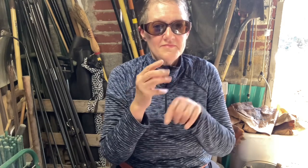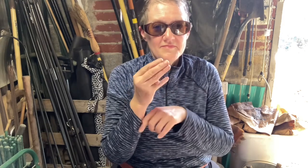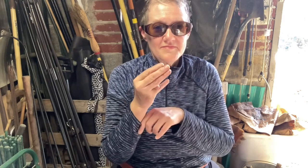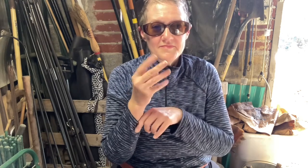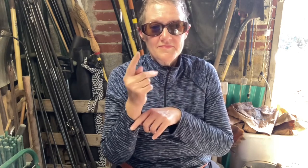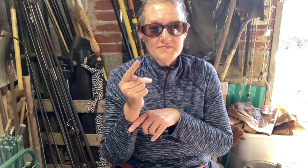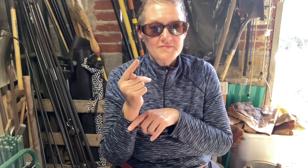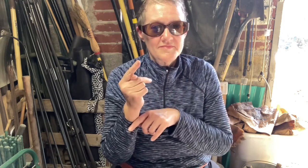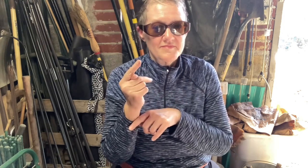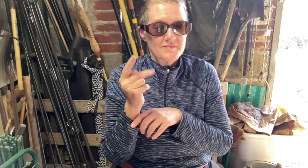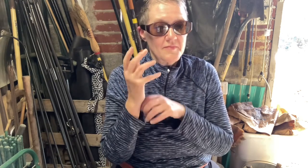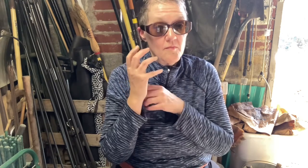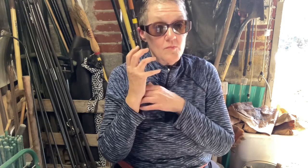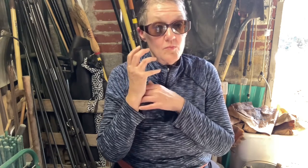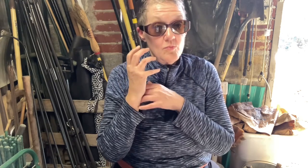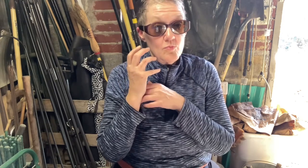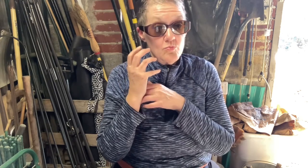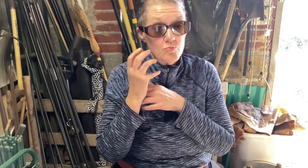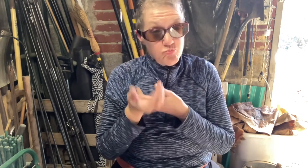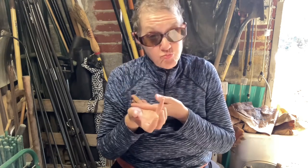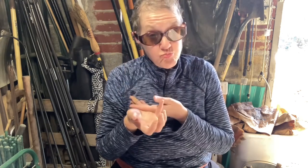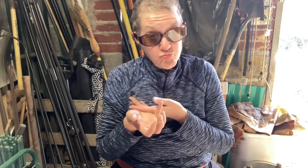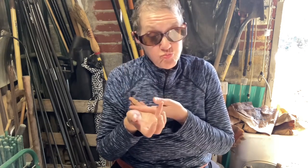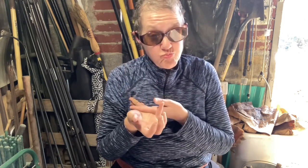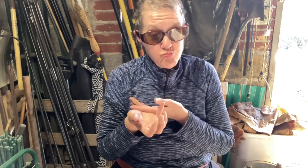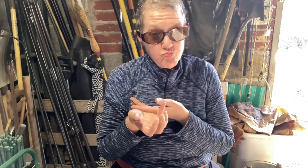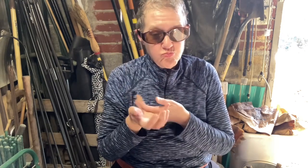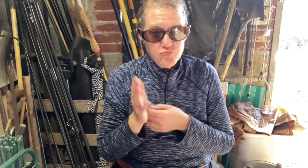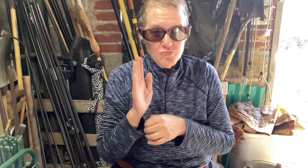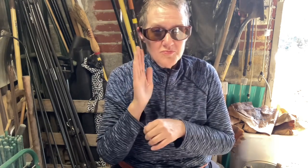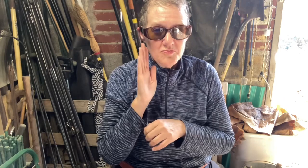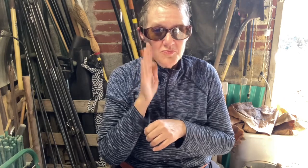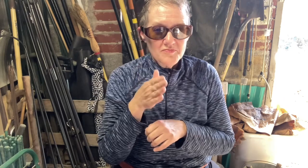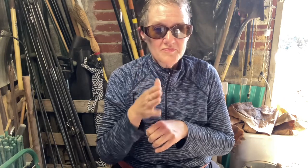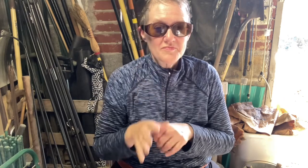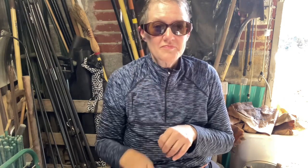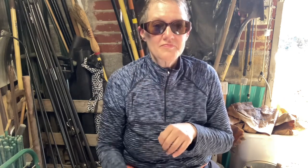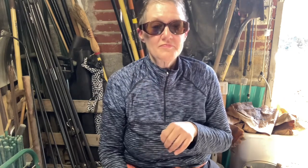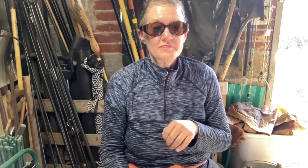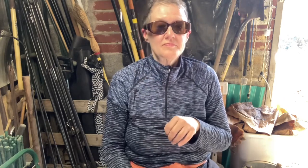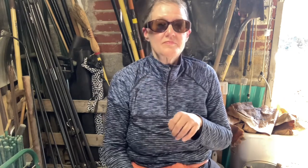Saturday. But Monday and Tuesday, it is going to pour.